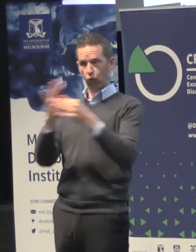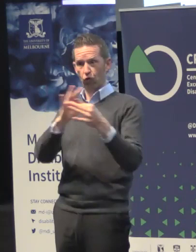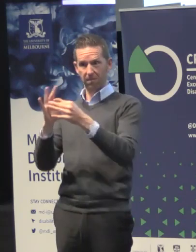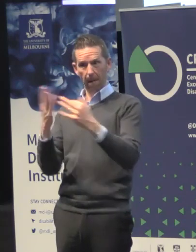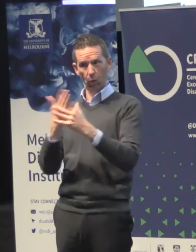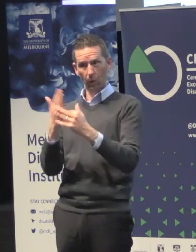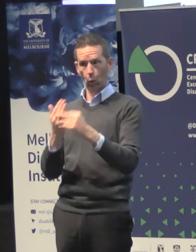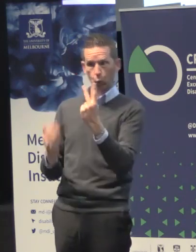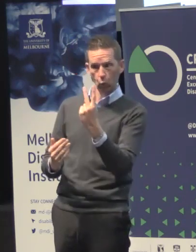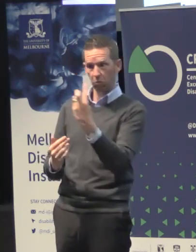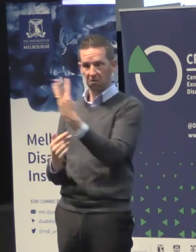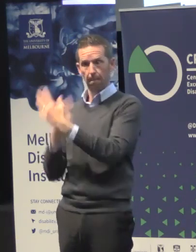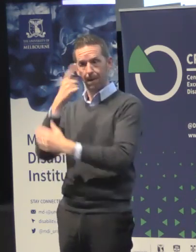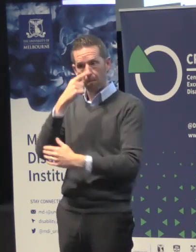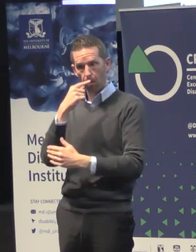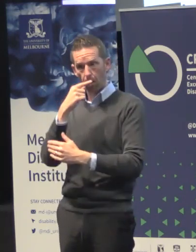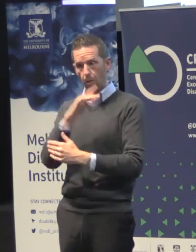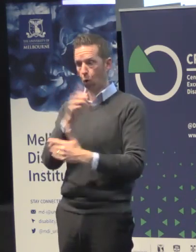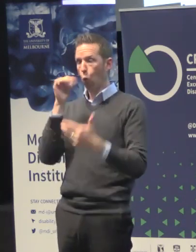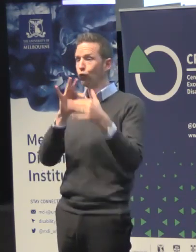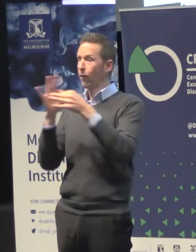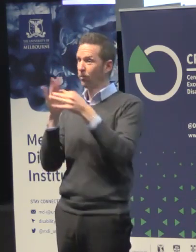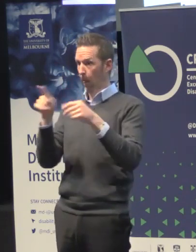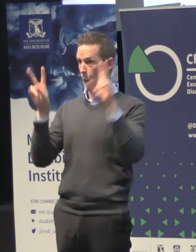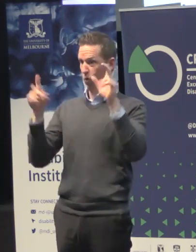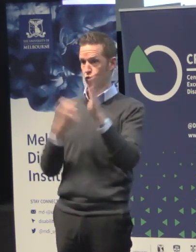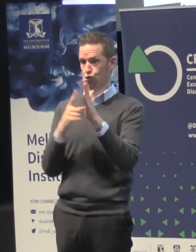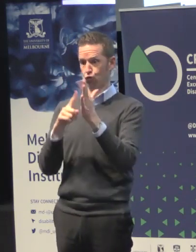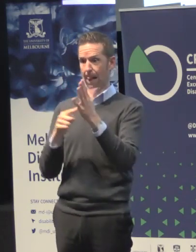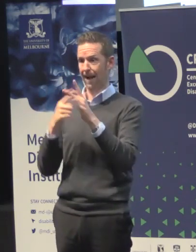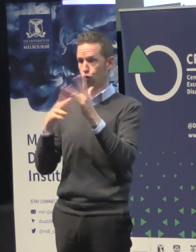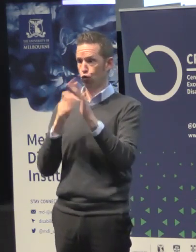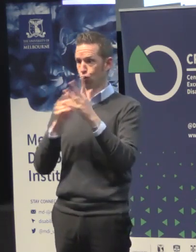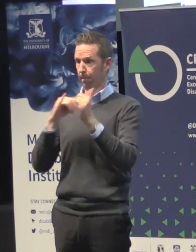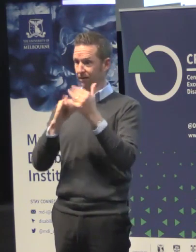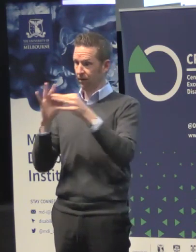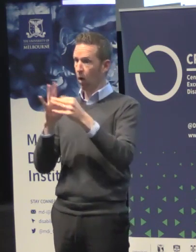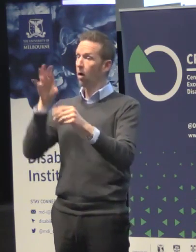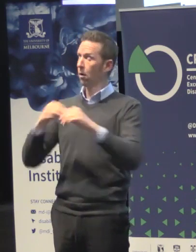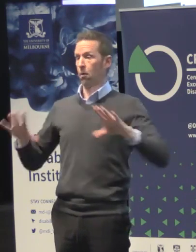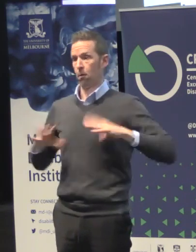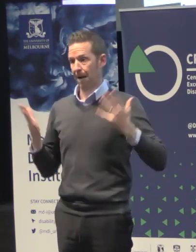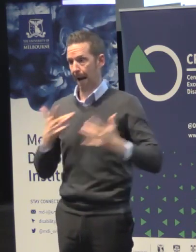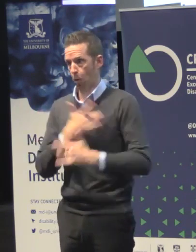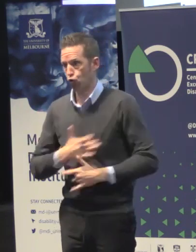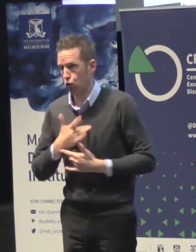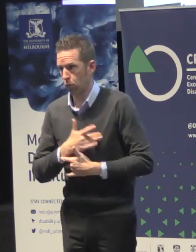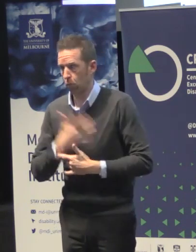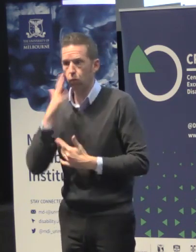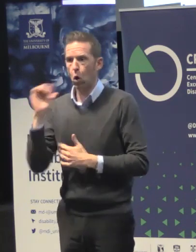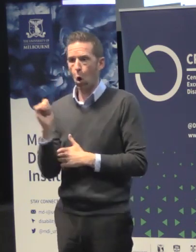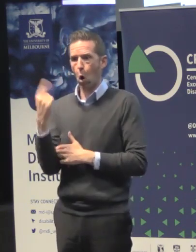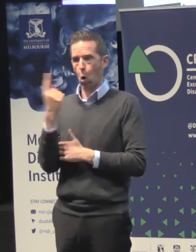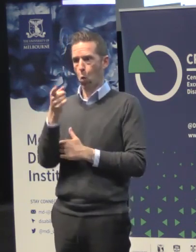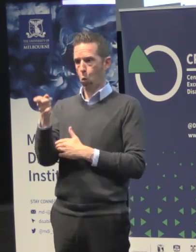more people. All relationships, duh, that's the word, relationships involve emotion with whoever you are